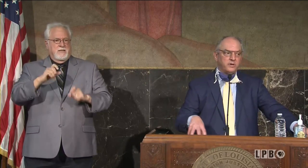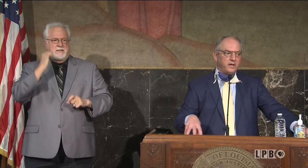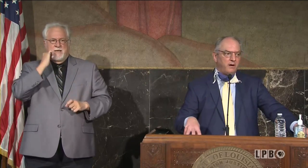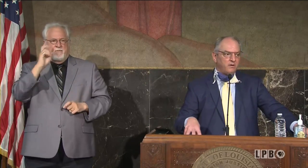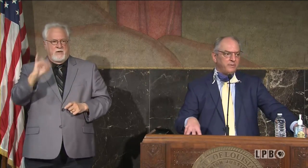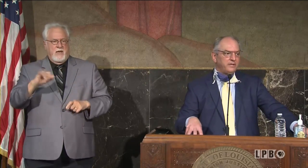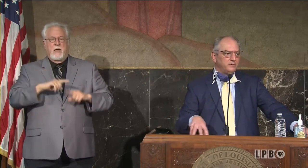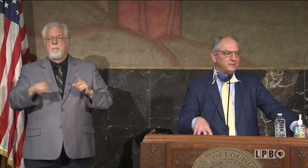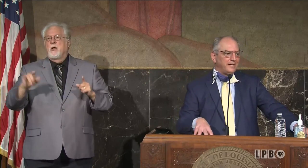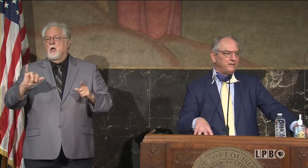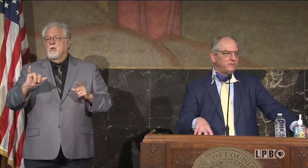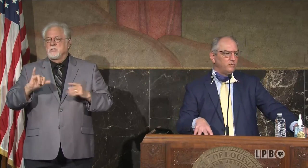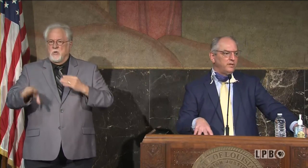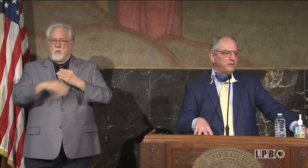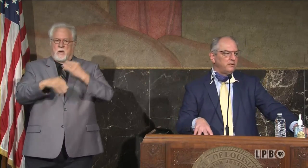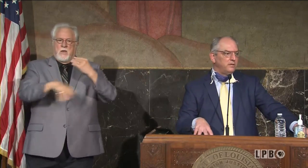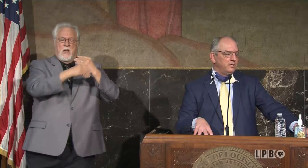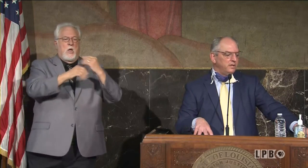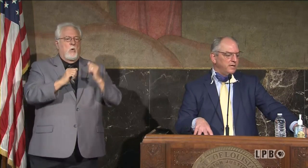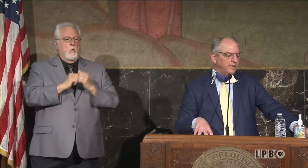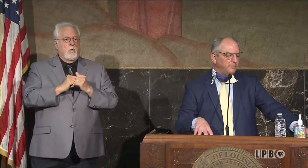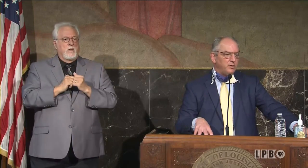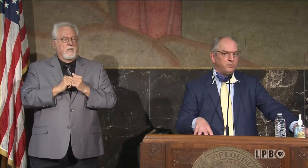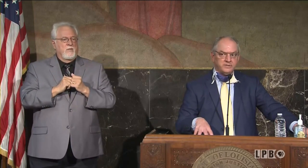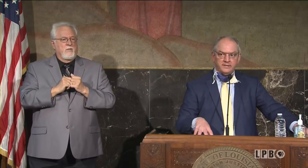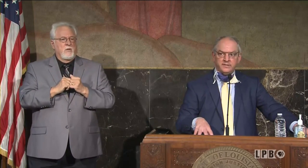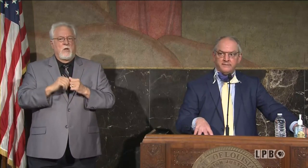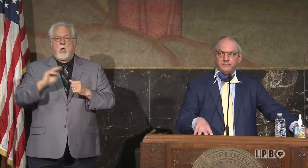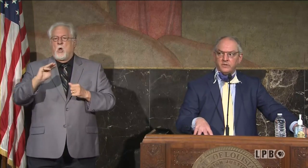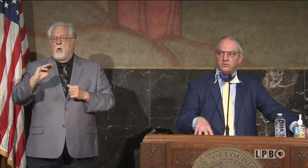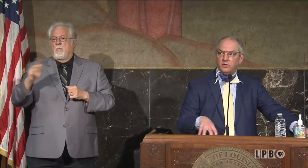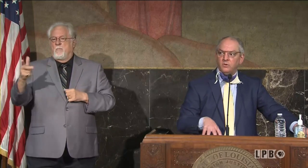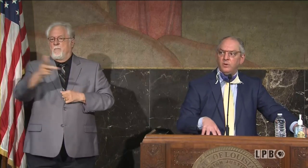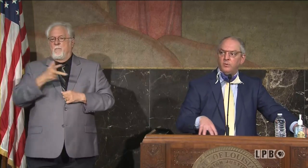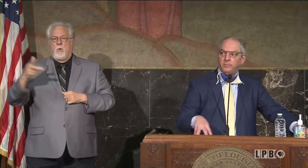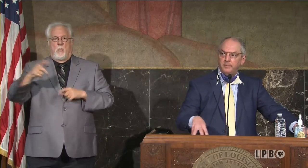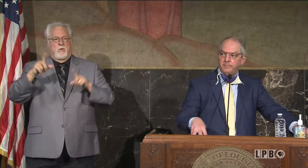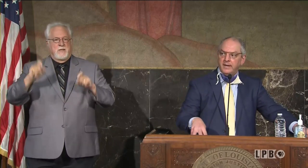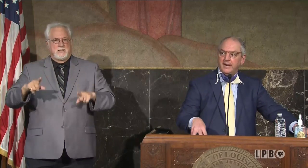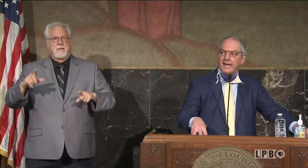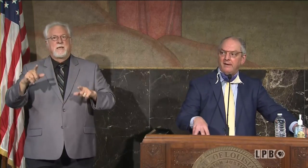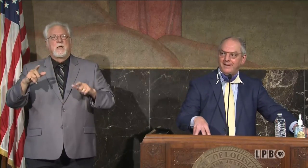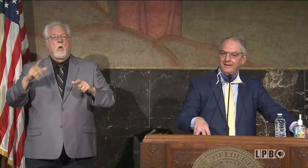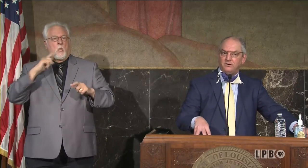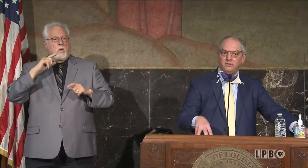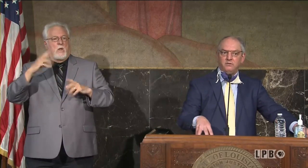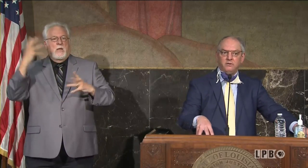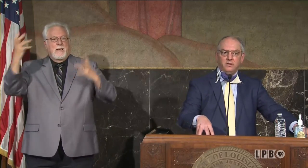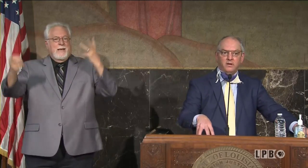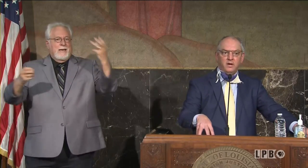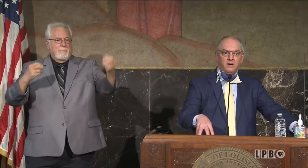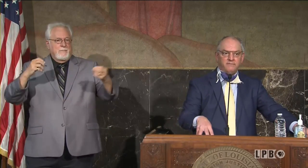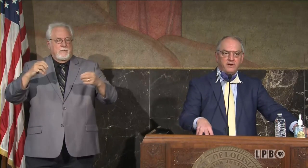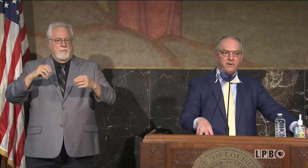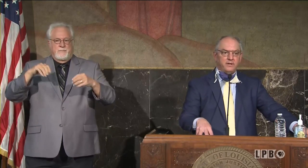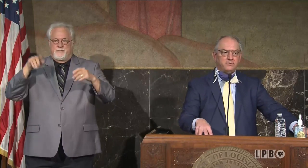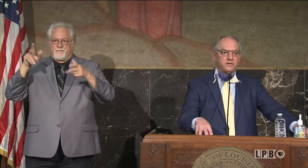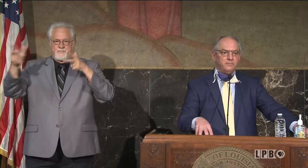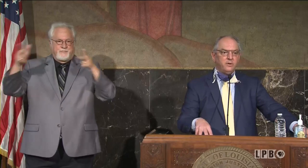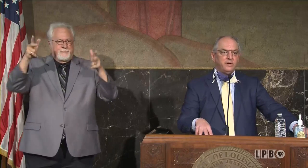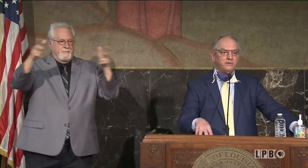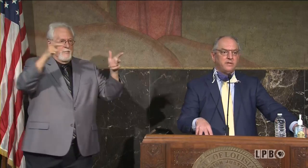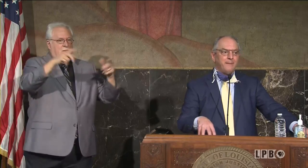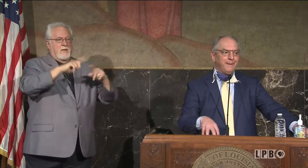we're also going to augment those sites with mobile testing so that we will be getting out into